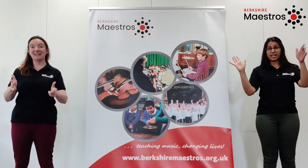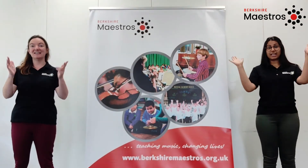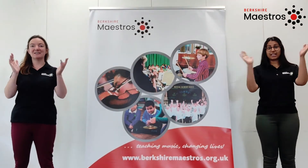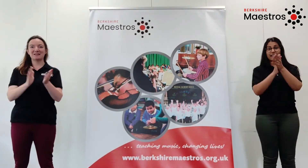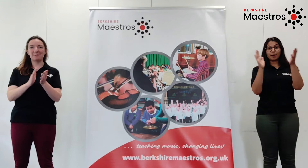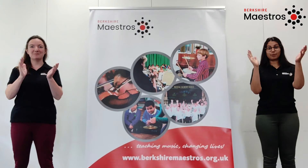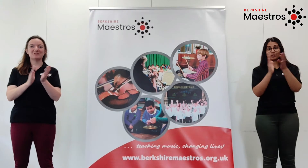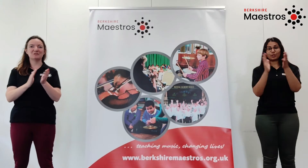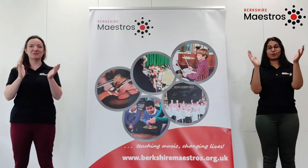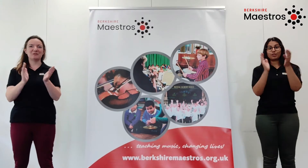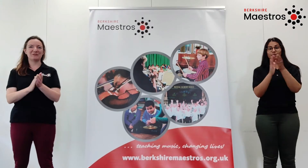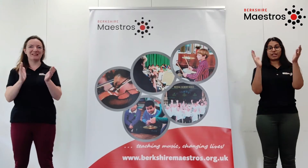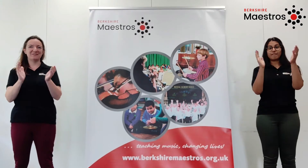2, 3, 4, 5, 6, 7, 8. Clap